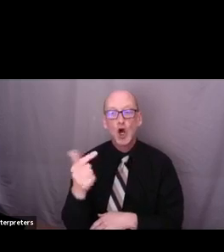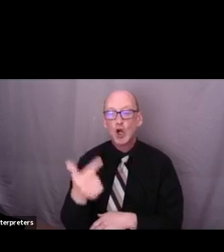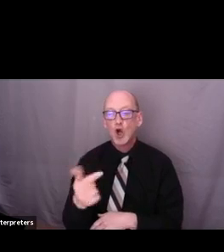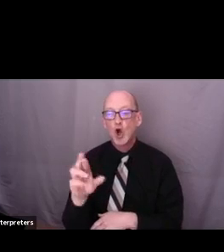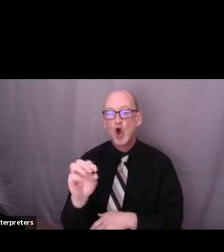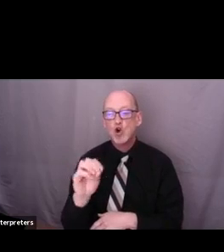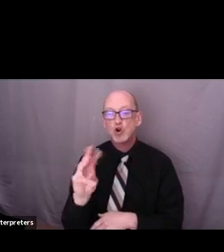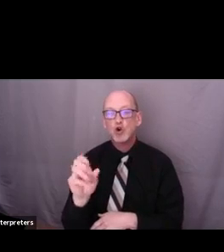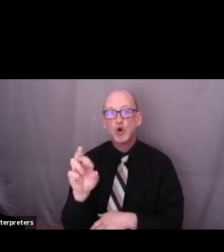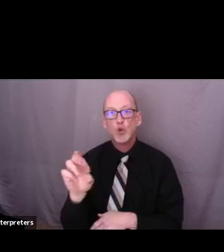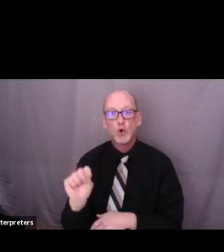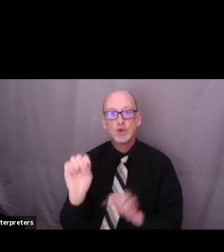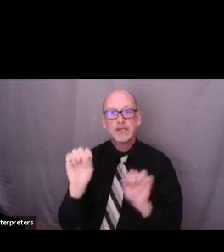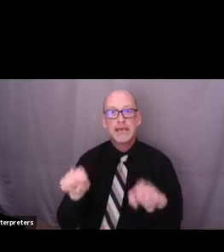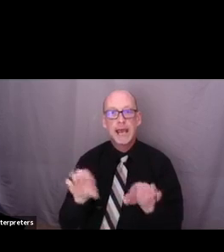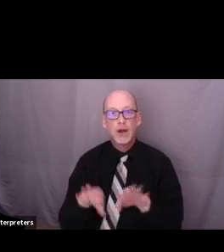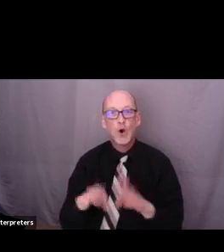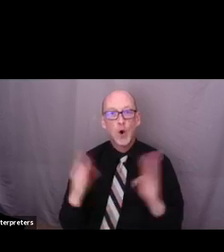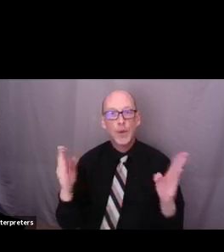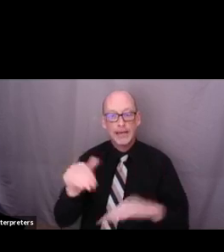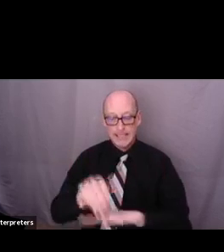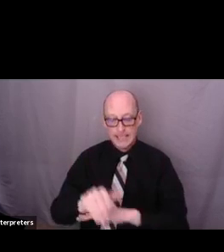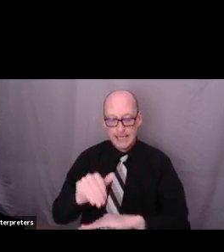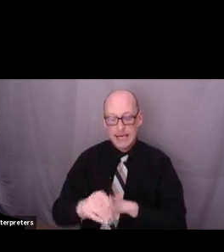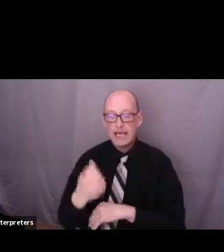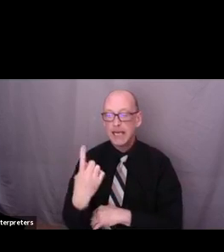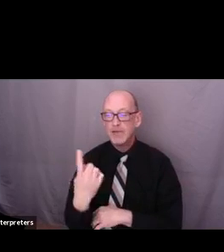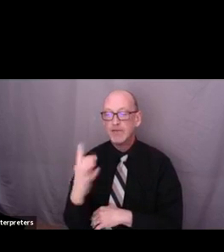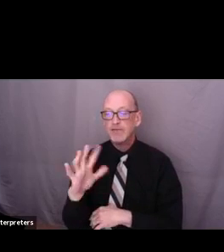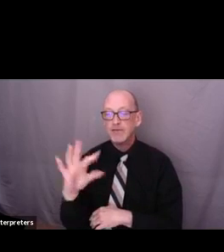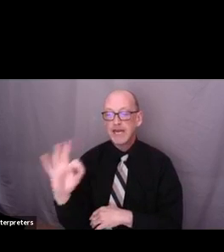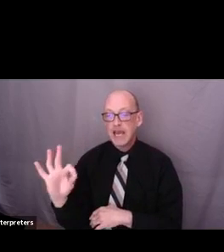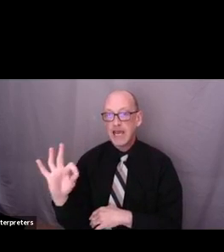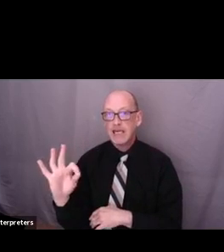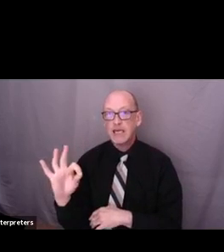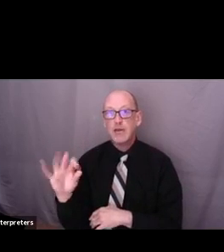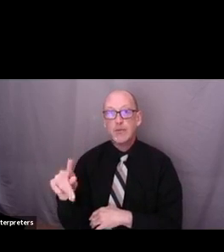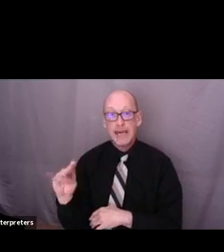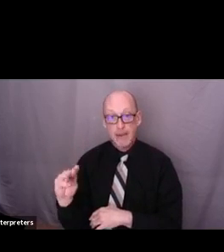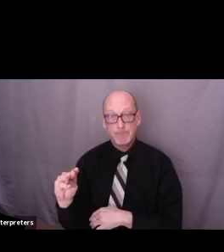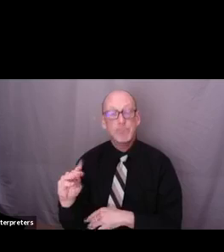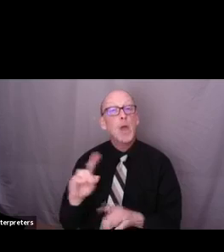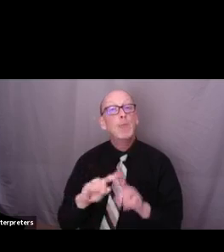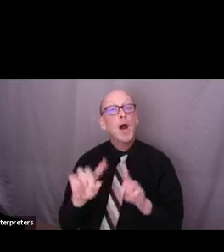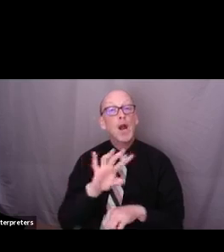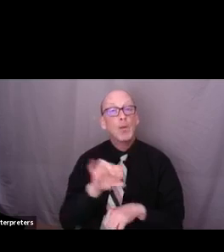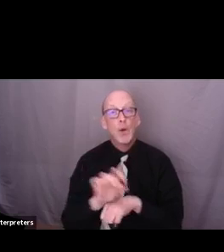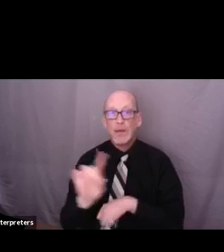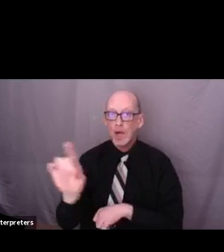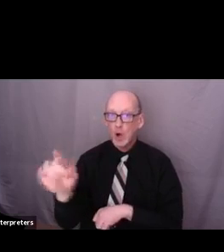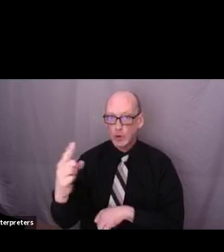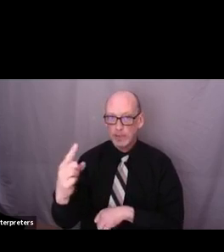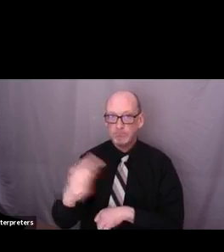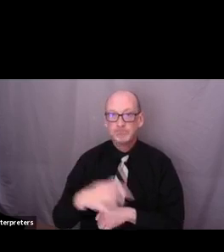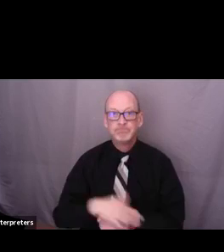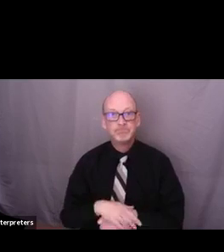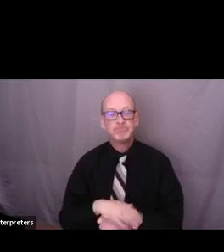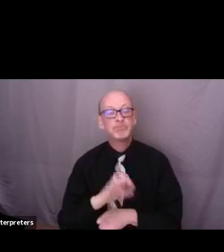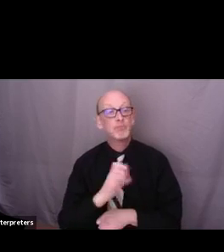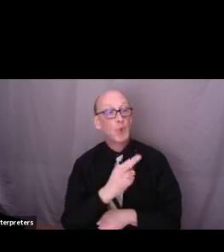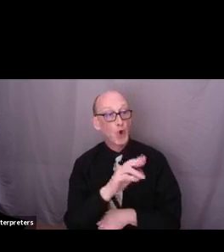11:59 p.m. tonight. However, it must be by appointment only. Okay,